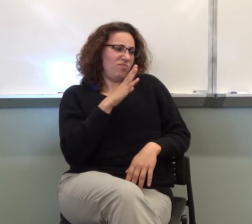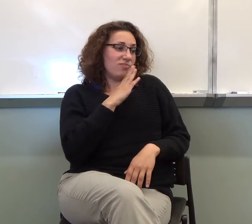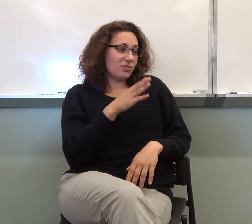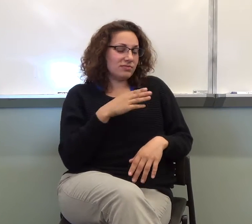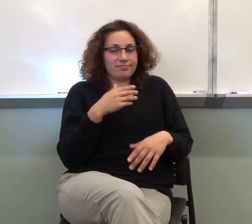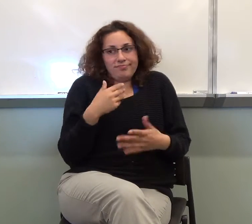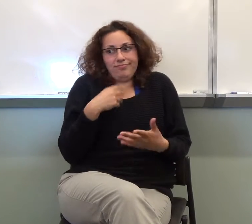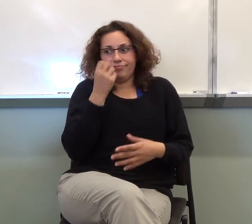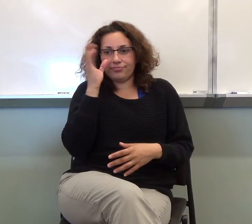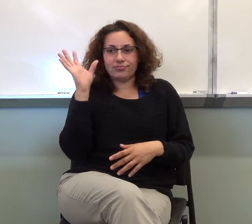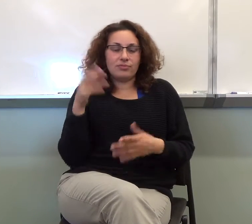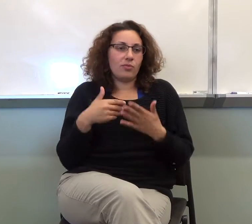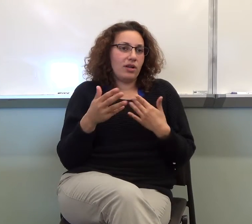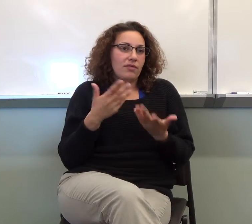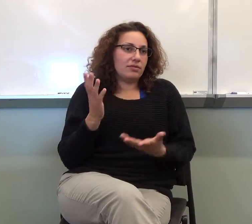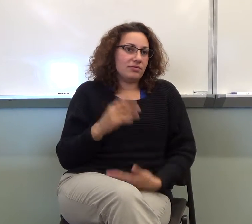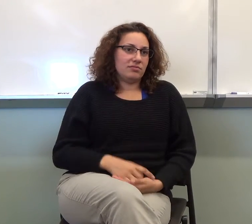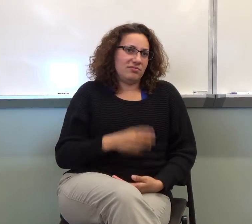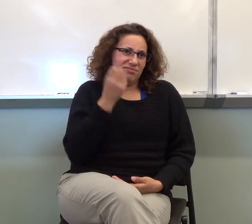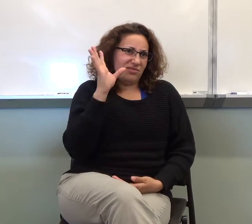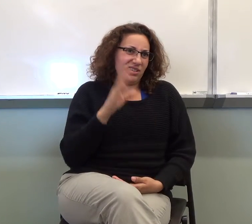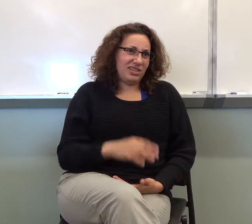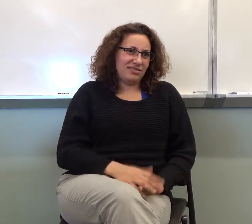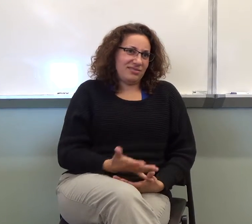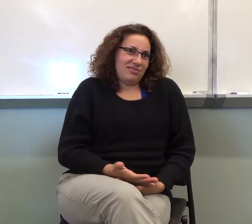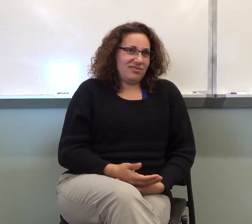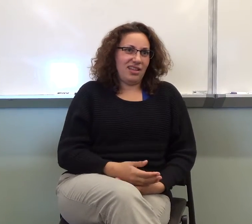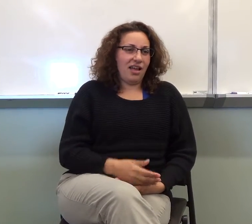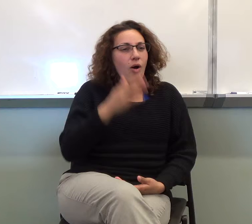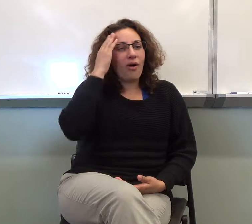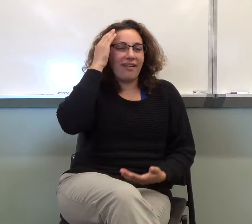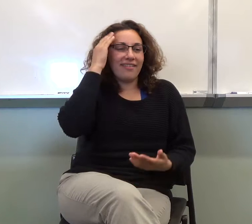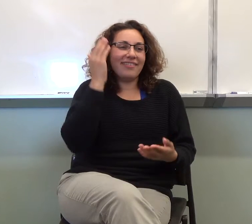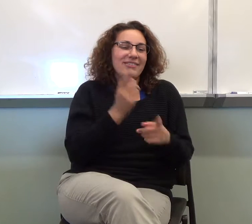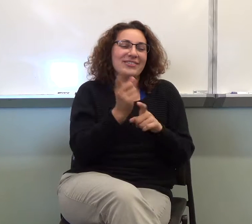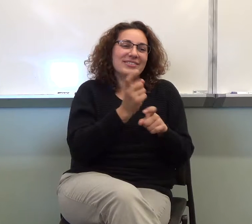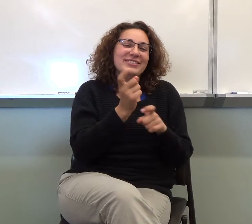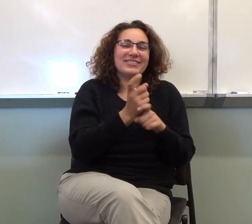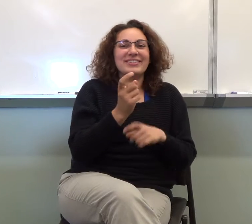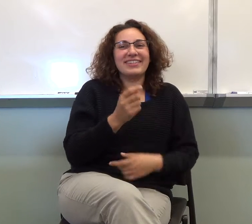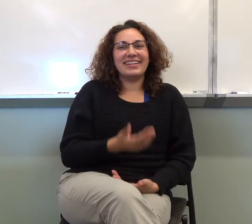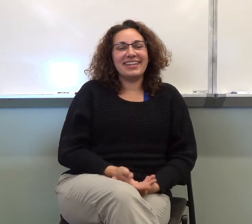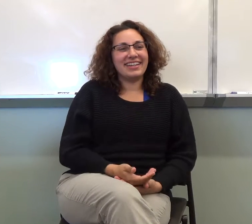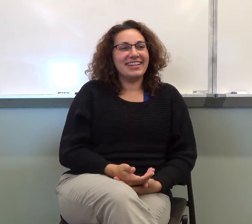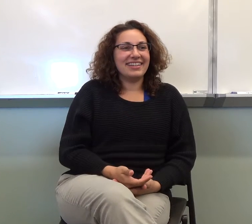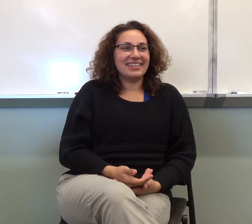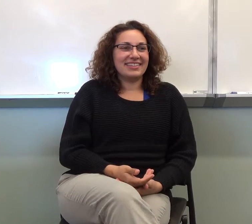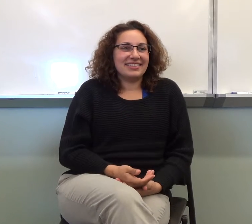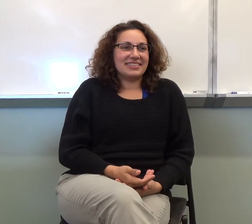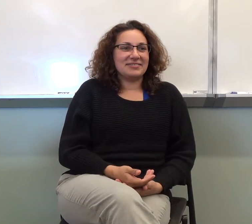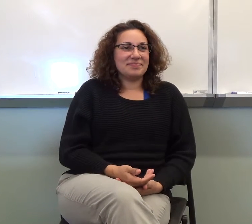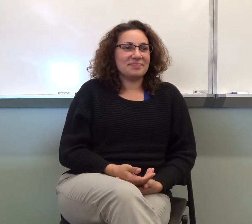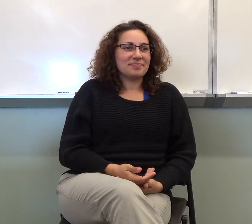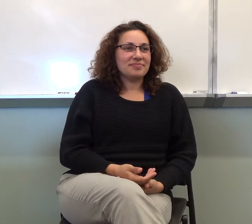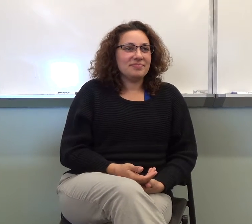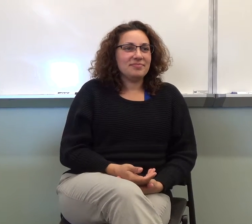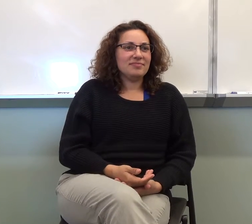94. We're doing mean, median, and mode, which are ways of determining the